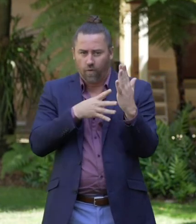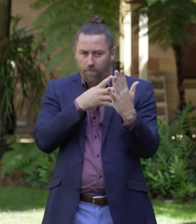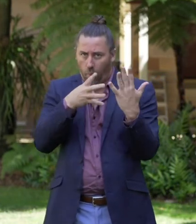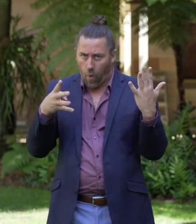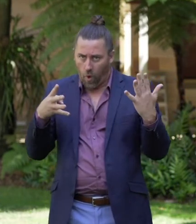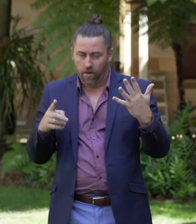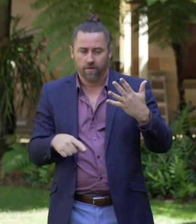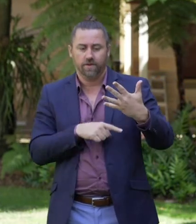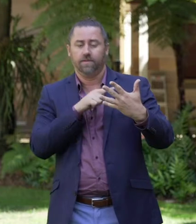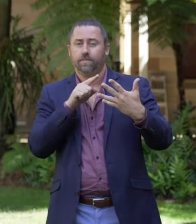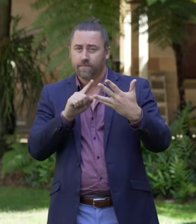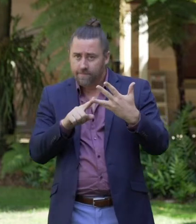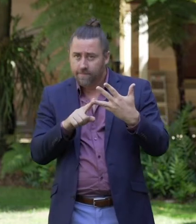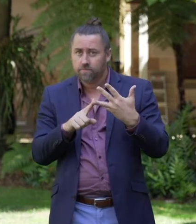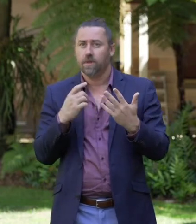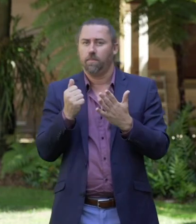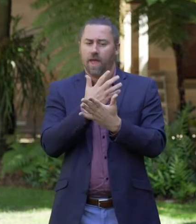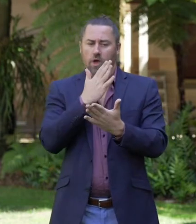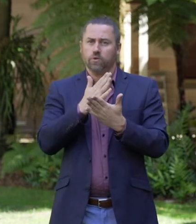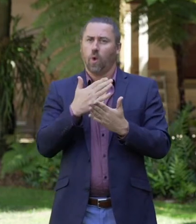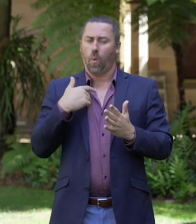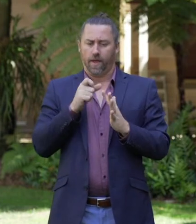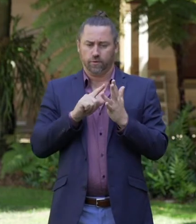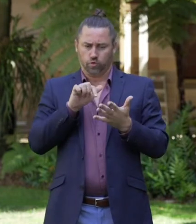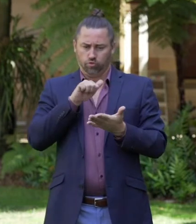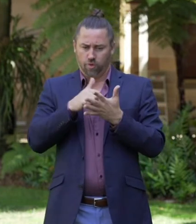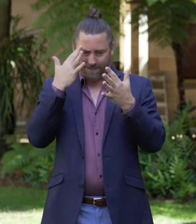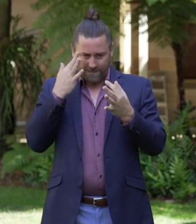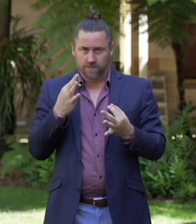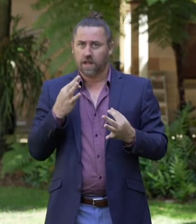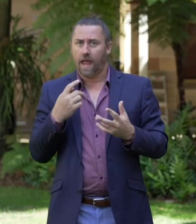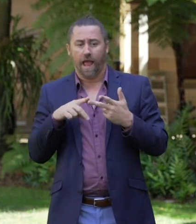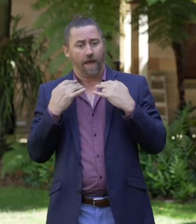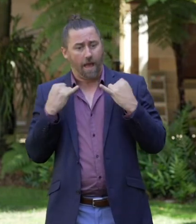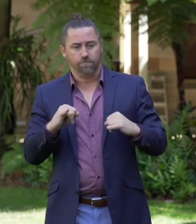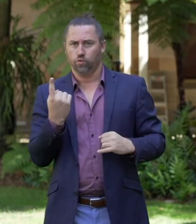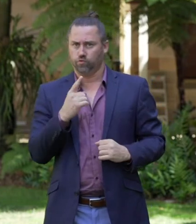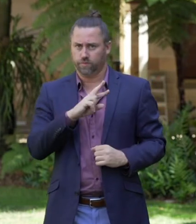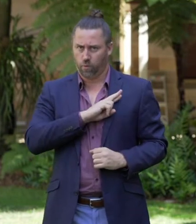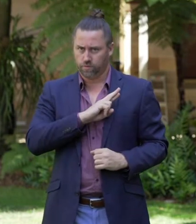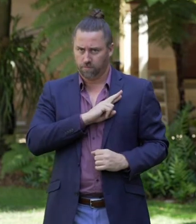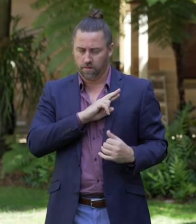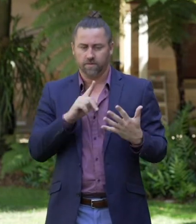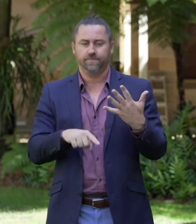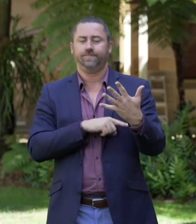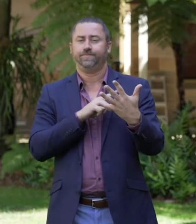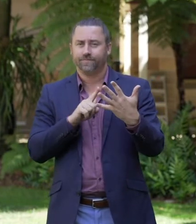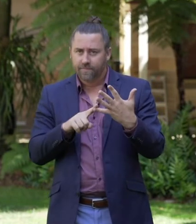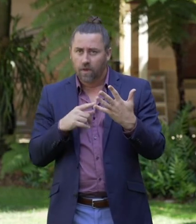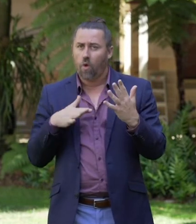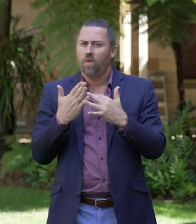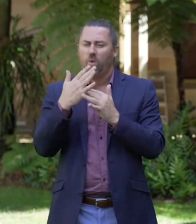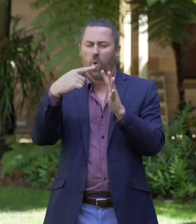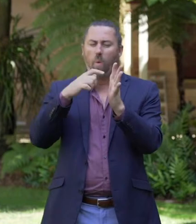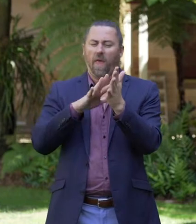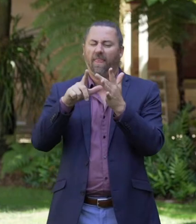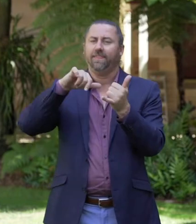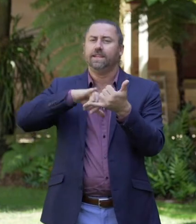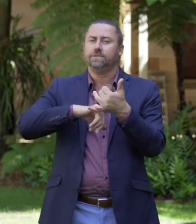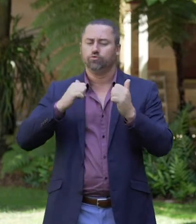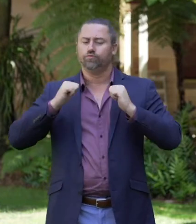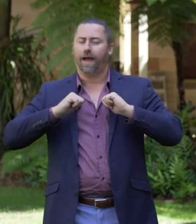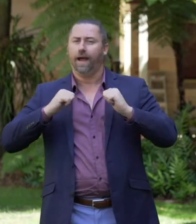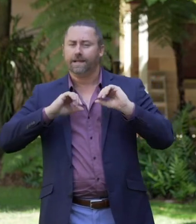to prevent ethical accountability and integrity issues arising, adequacy of ethics training and communication and